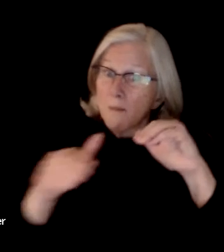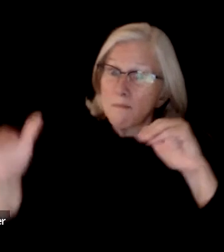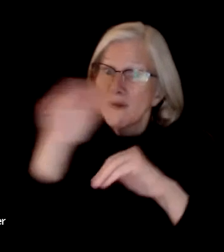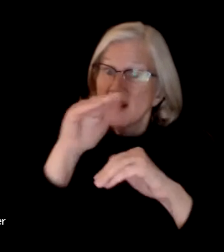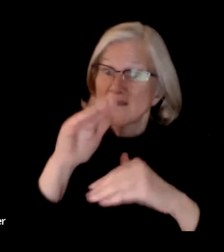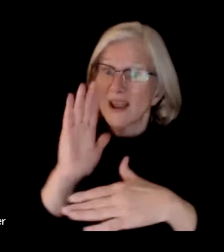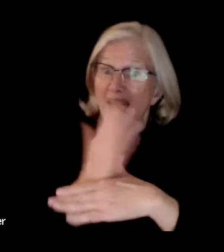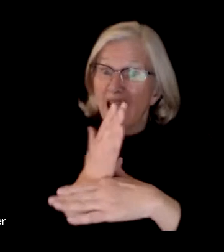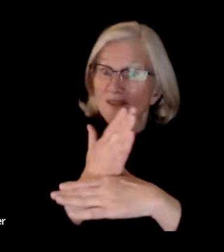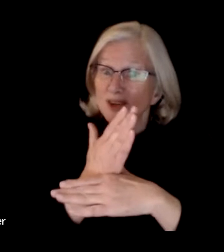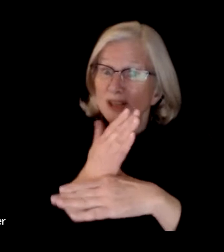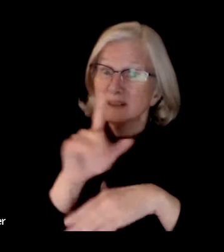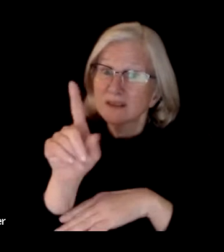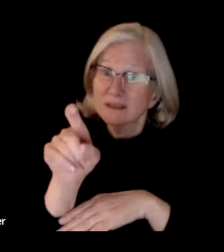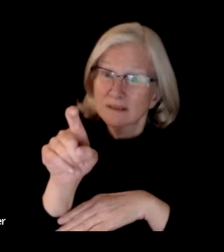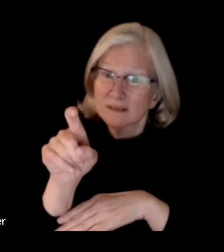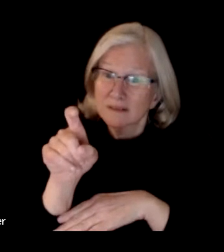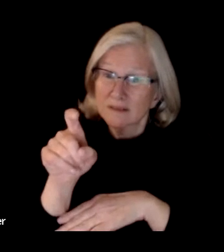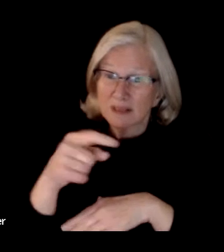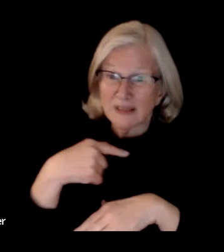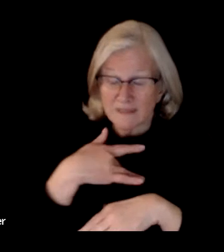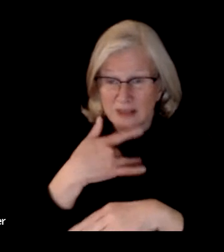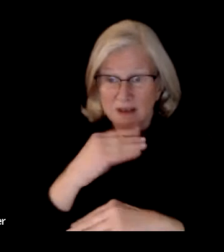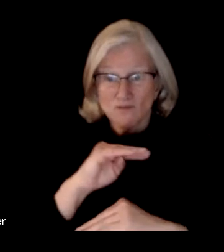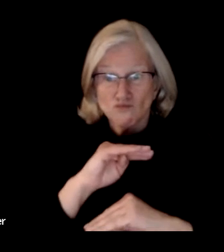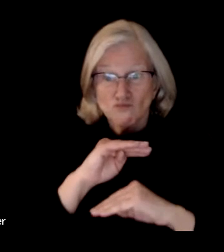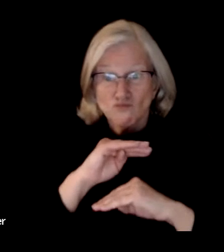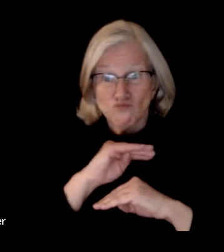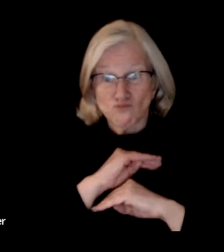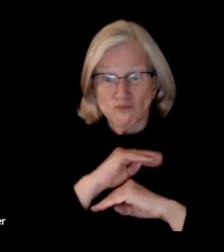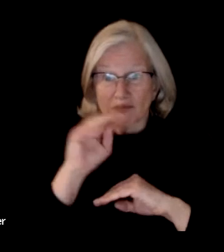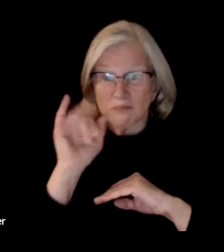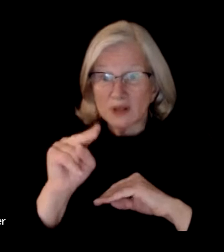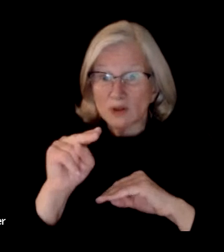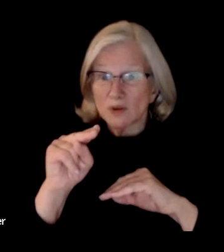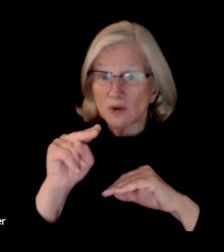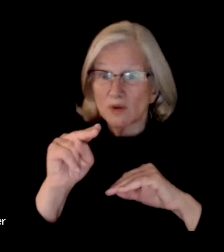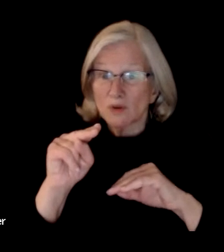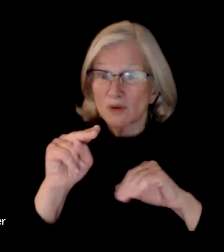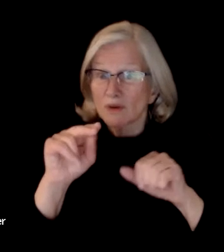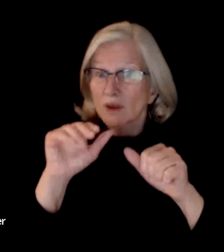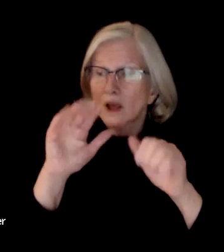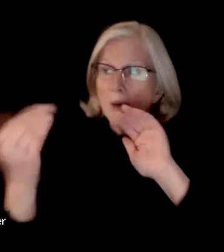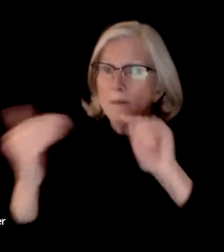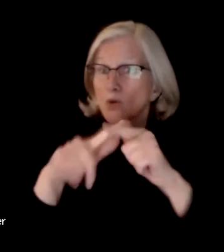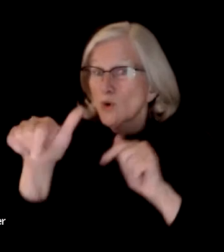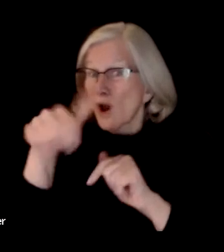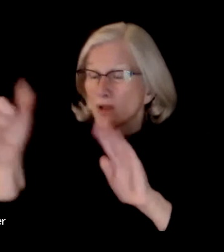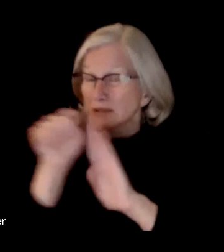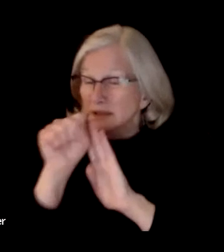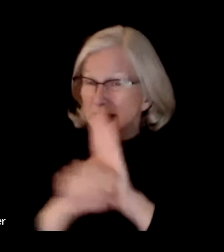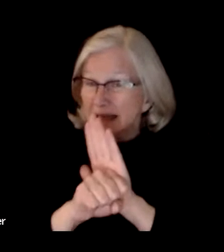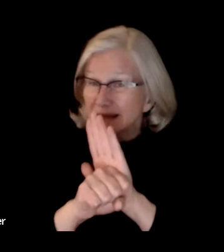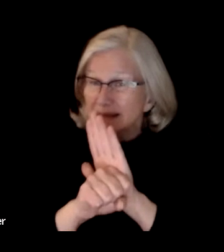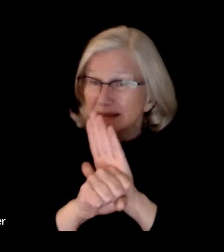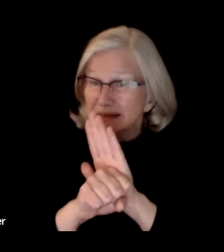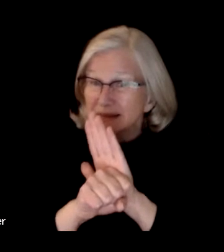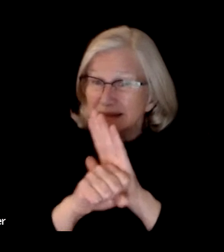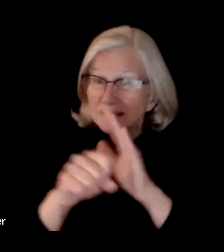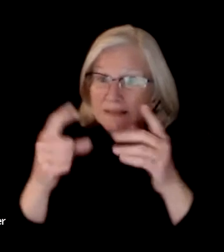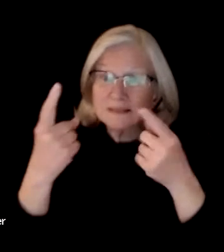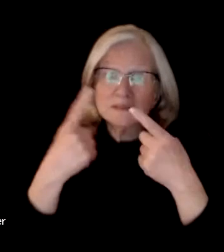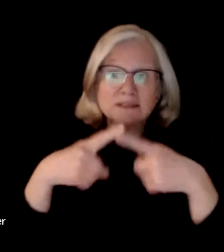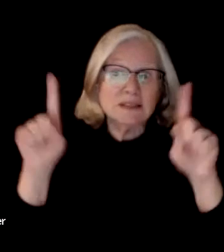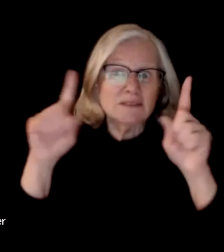wanted to ask if you're satisfied with Minnesota's performance relative to other states so far, and also if there have been any other success stories from other states that